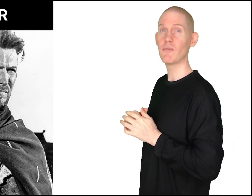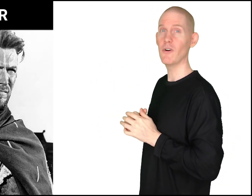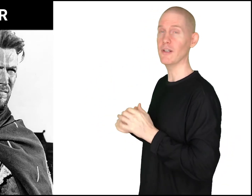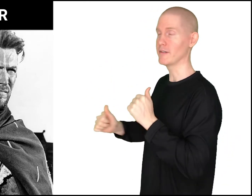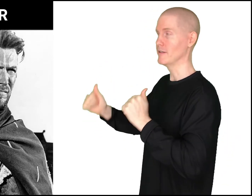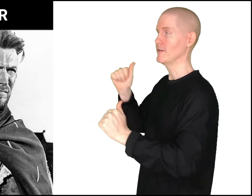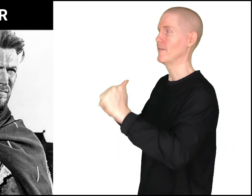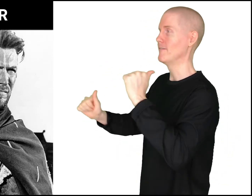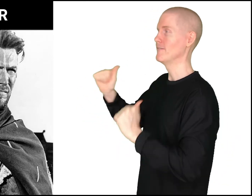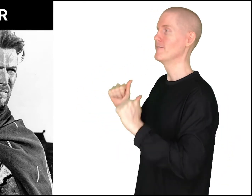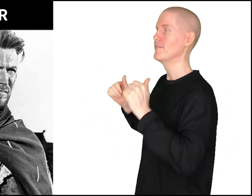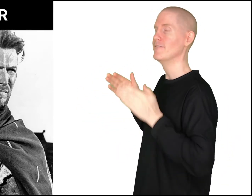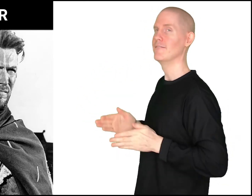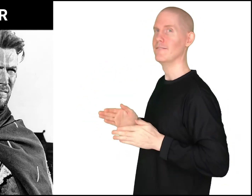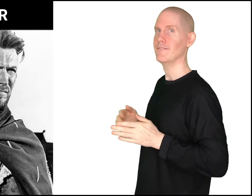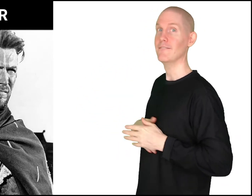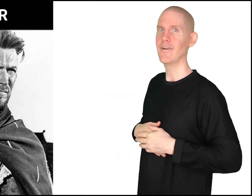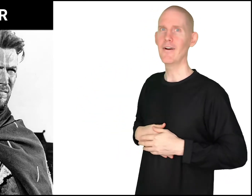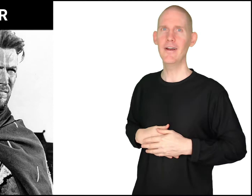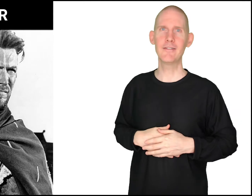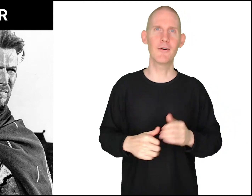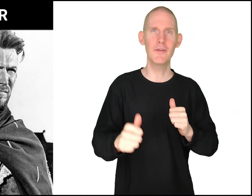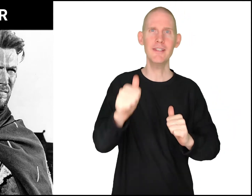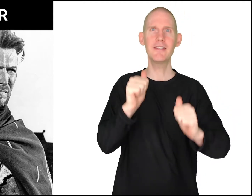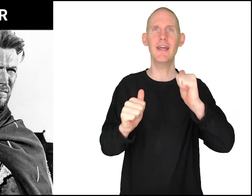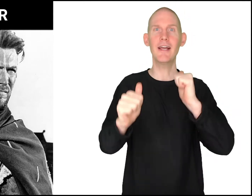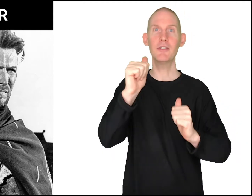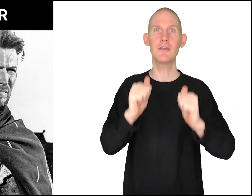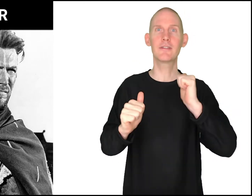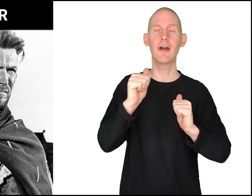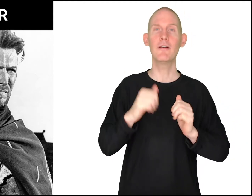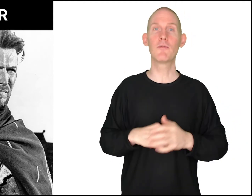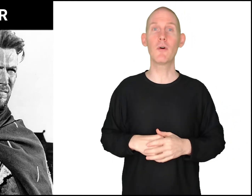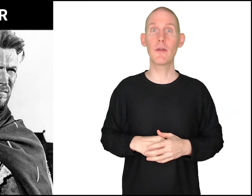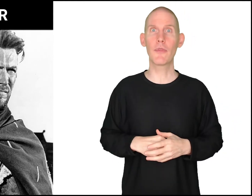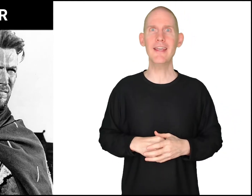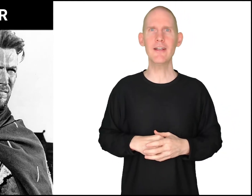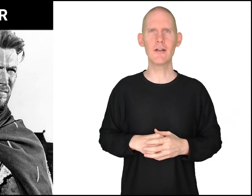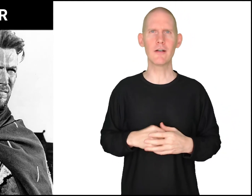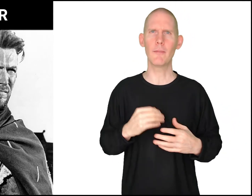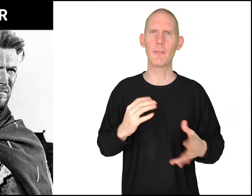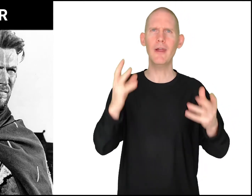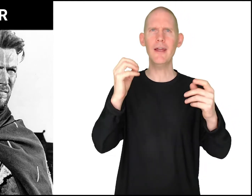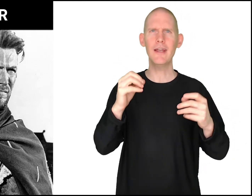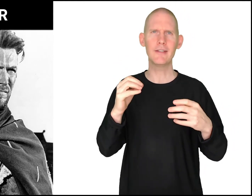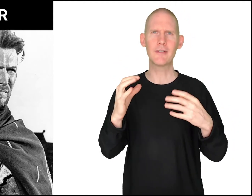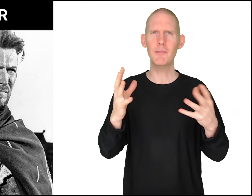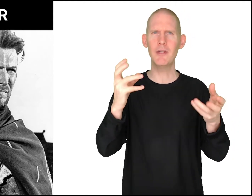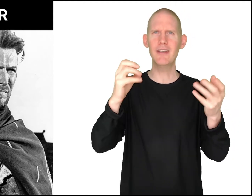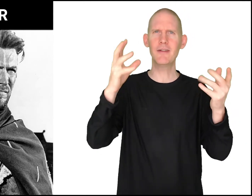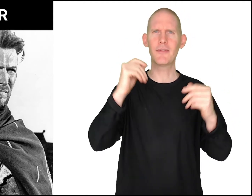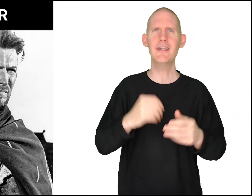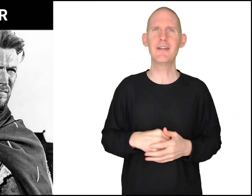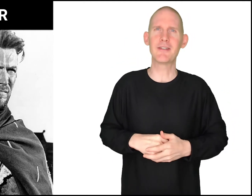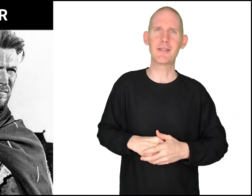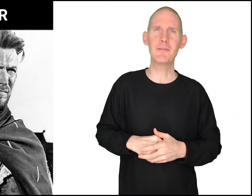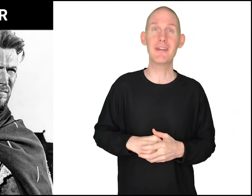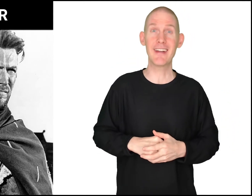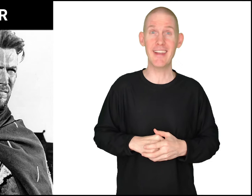front. All right, so this is actually the sign for a theater, a play, something in the theater, something like that.